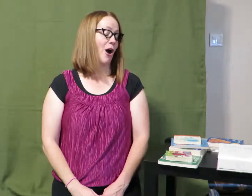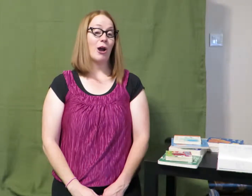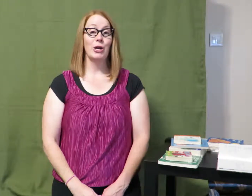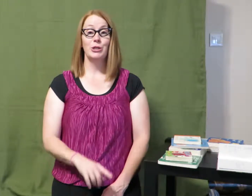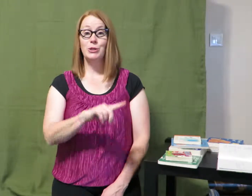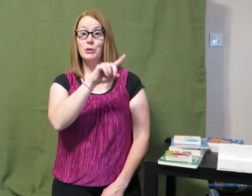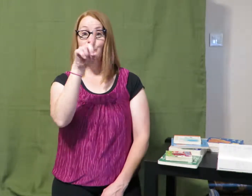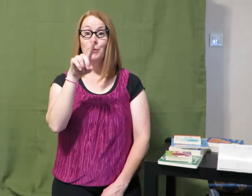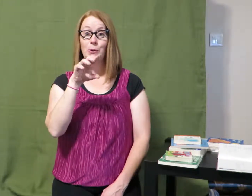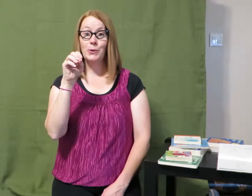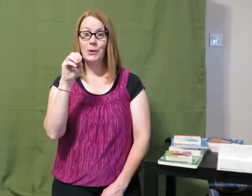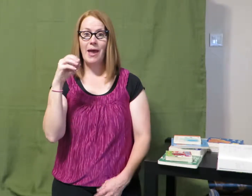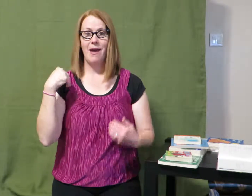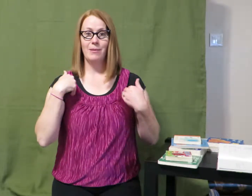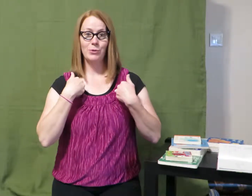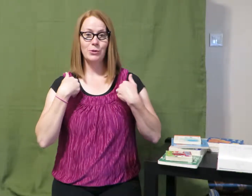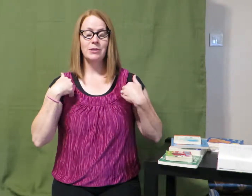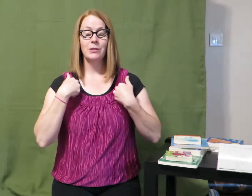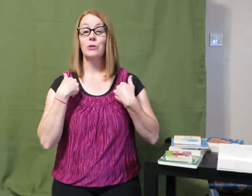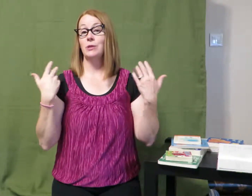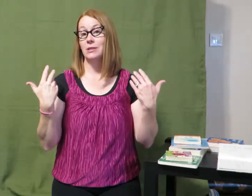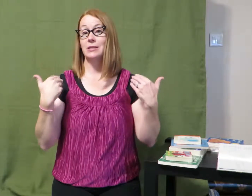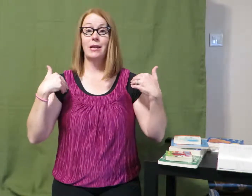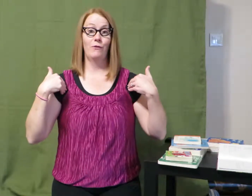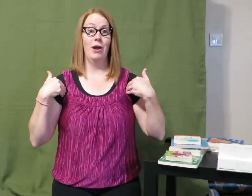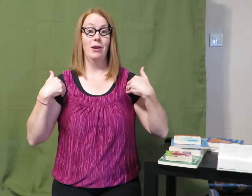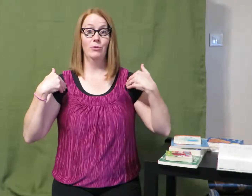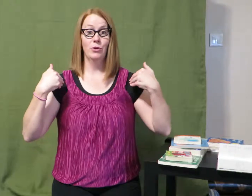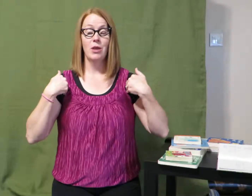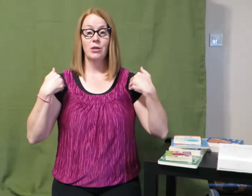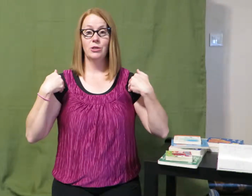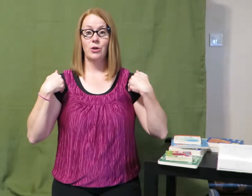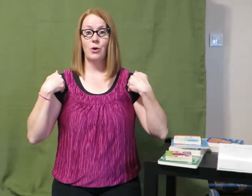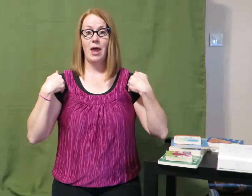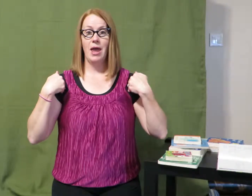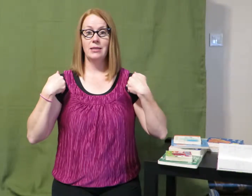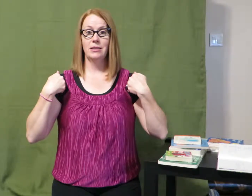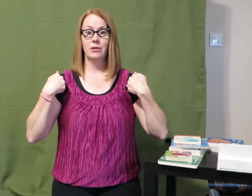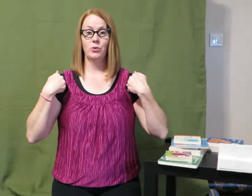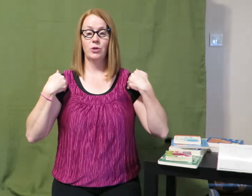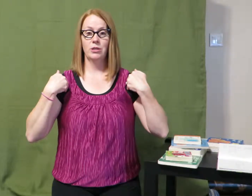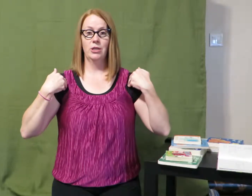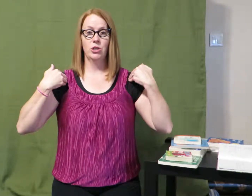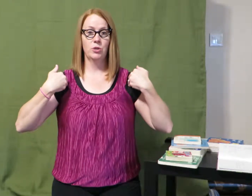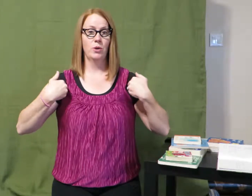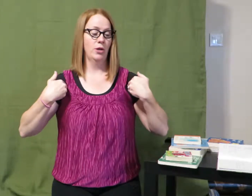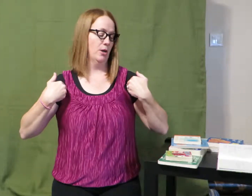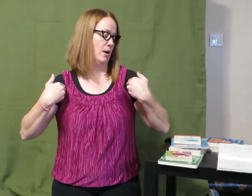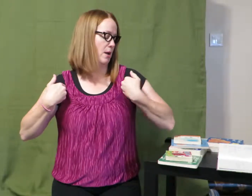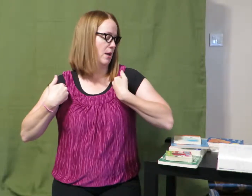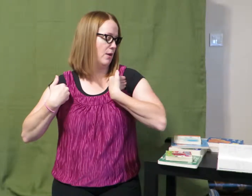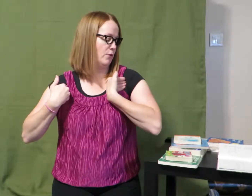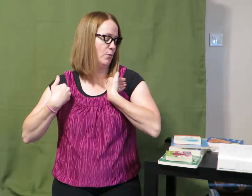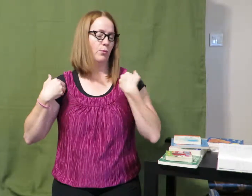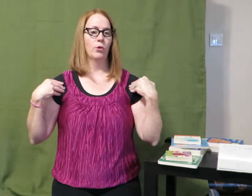Our zoo animals. So this is a sign for animal. So hands in towards like just where you're, if you rolled